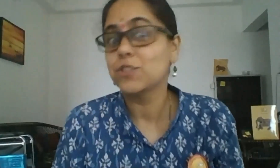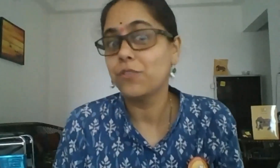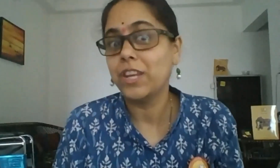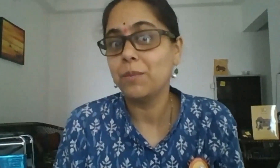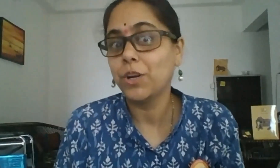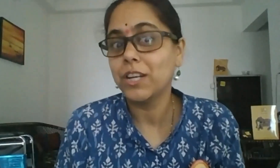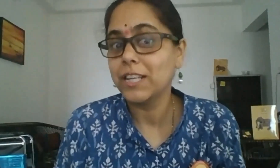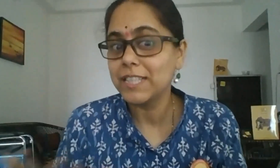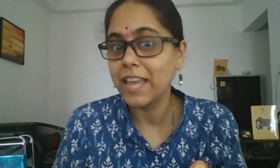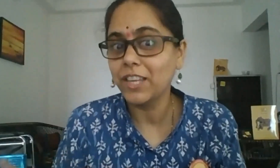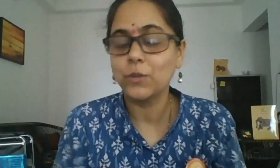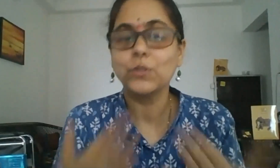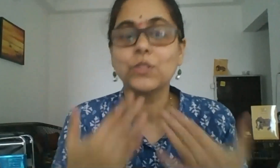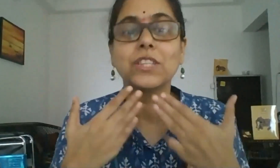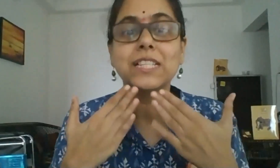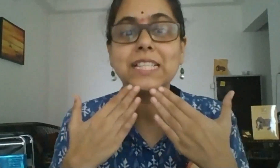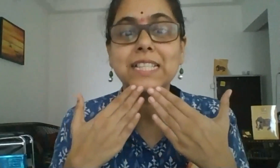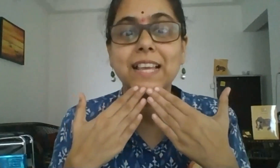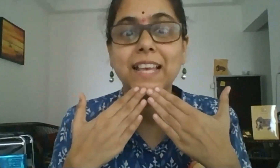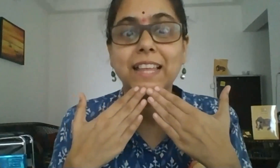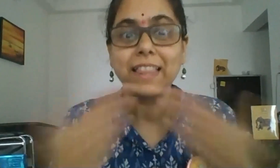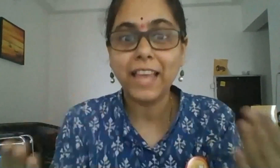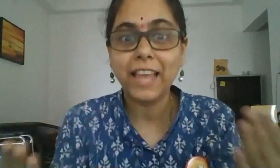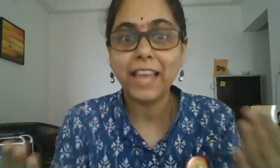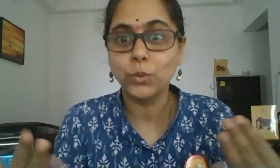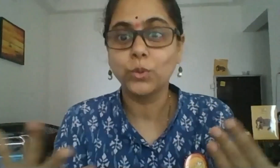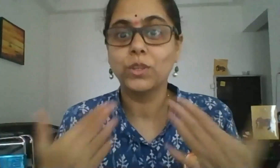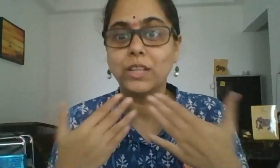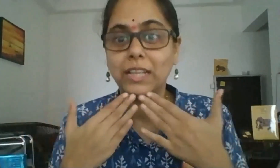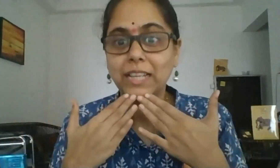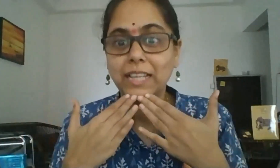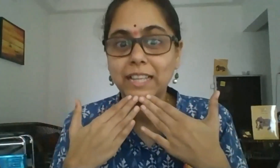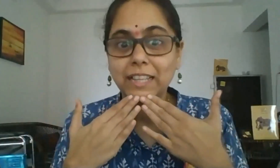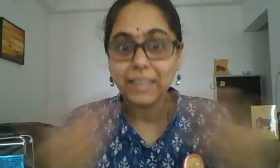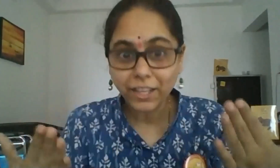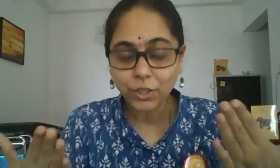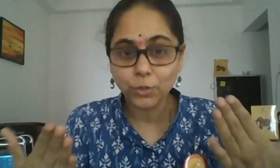very important is thank you. So this is thank you. Thank you.